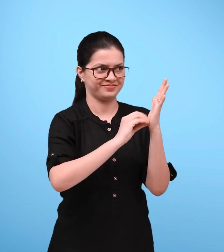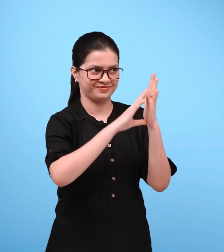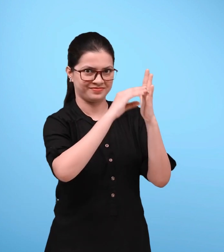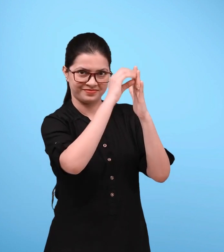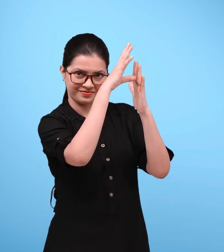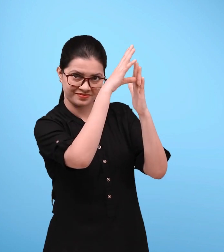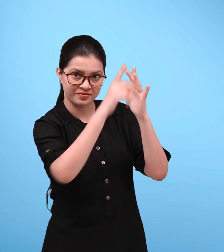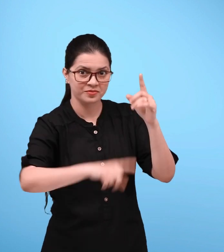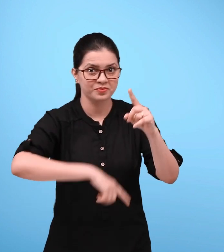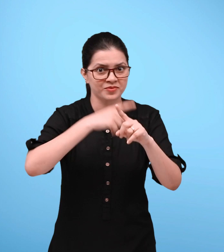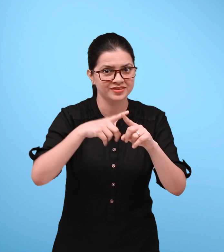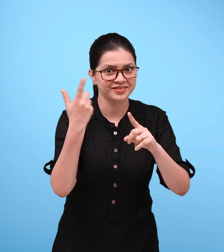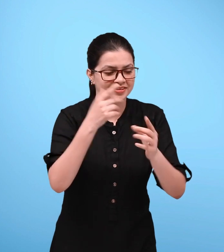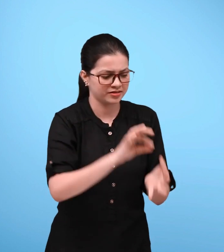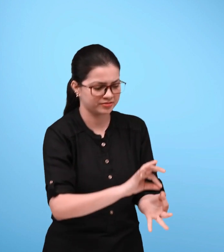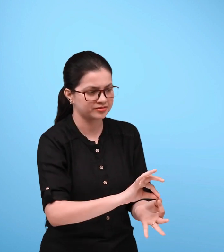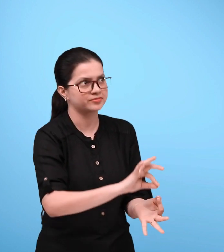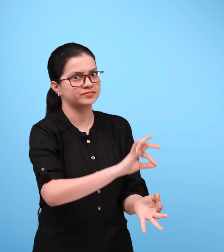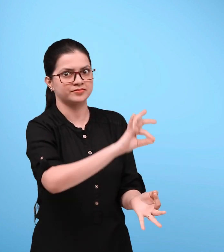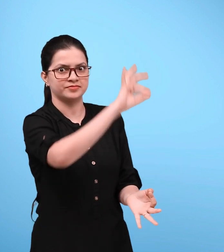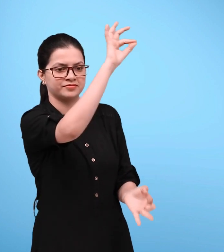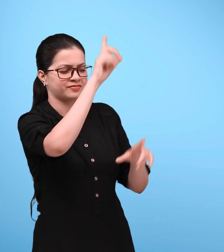with your handspan and then with a meter scale.